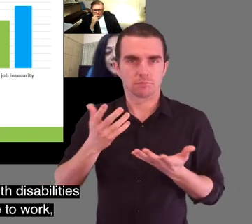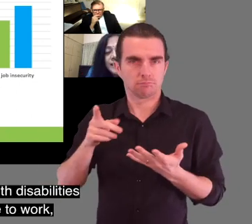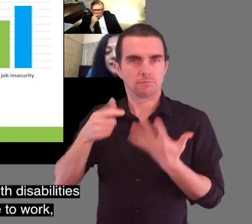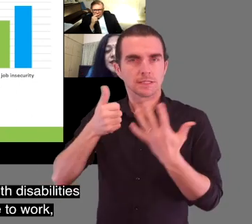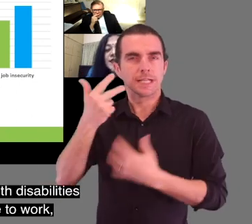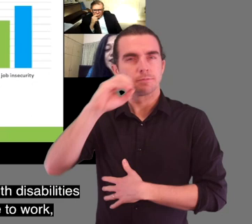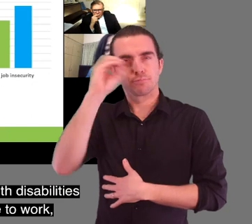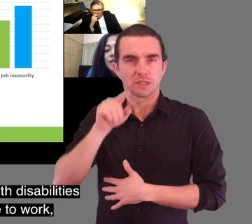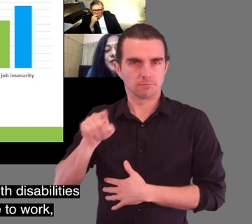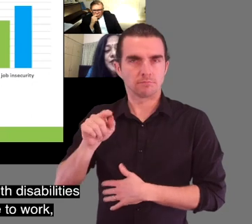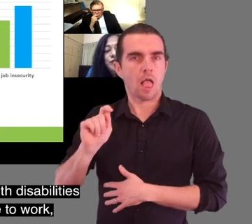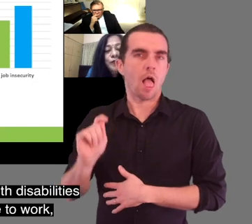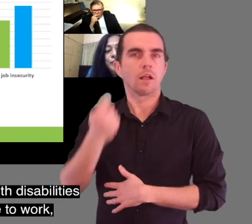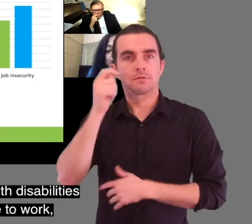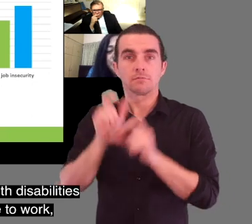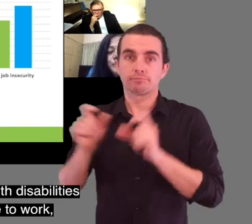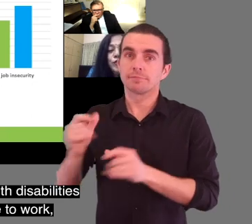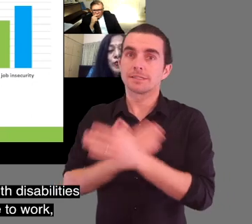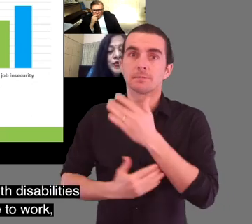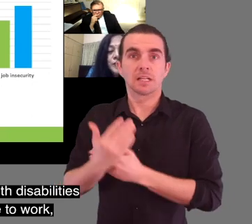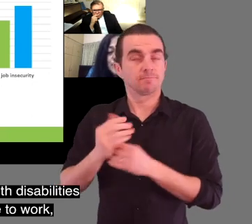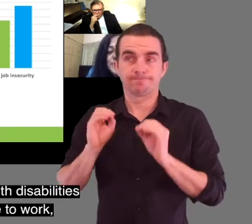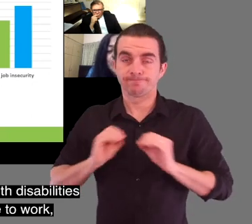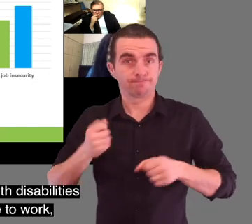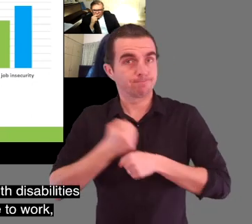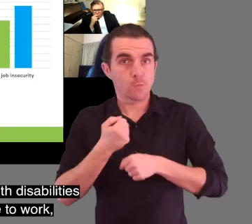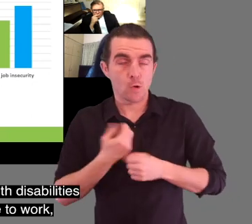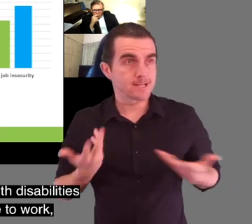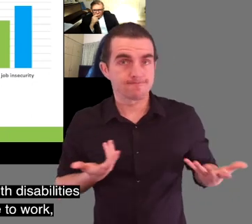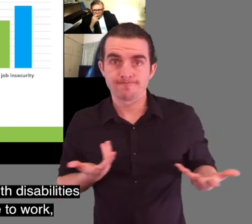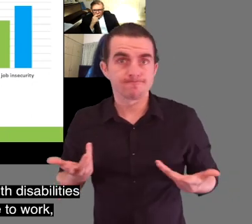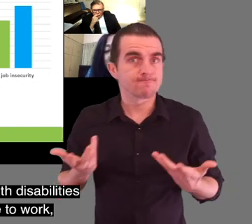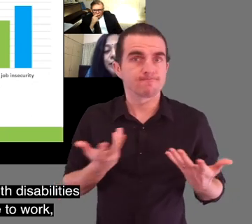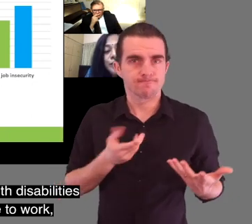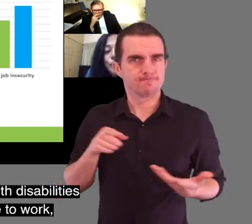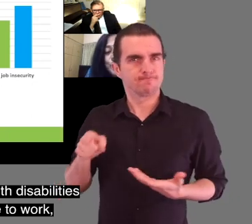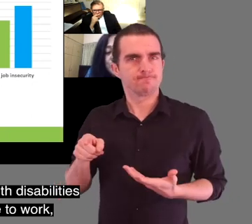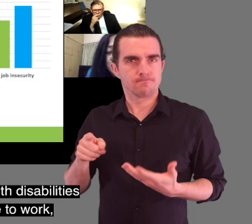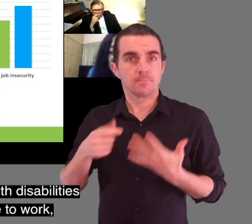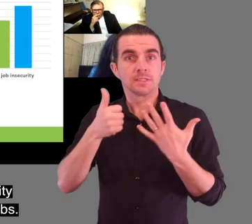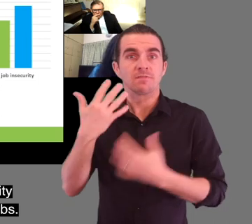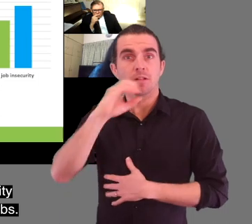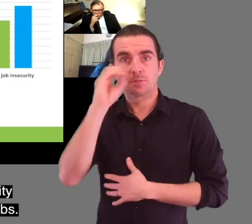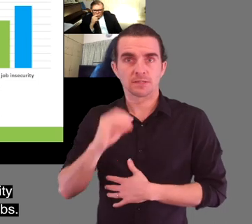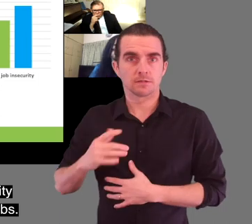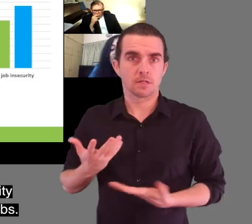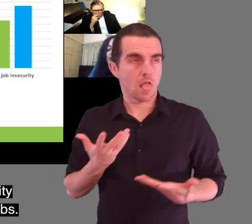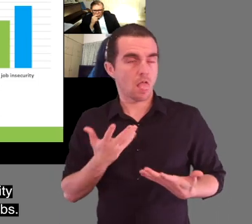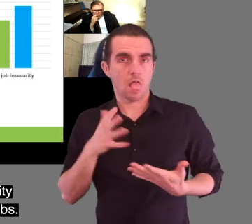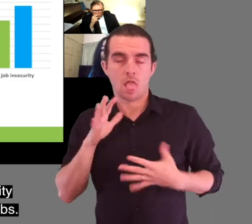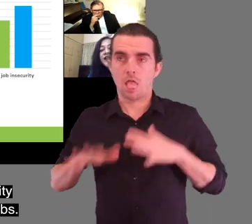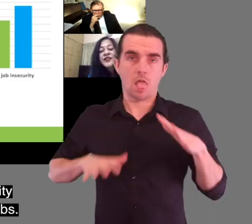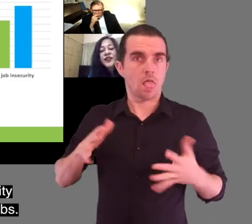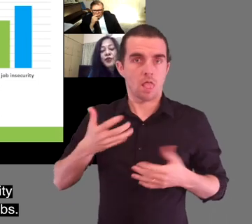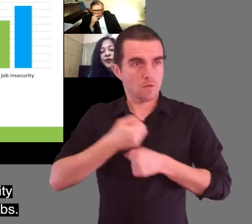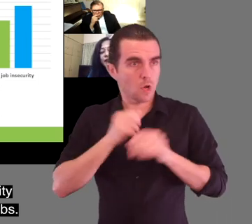Kenya, 68% of people with those disabled people reported not being able to work. 65%